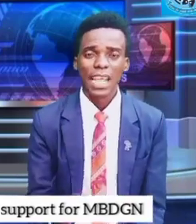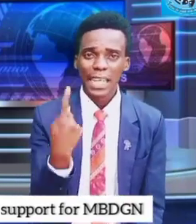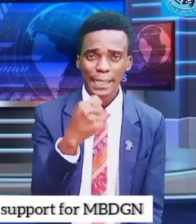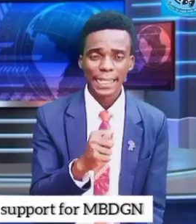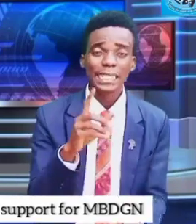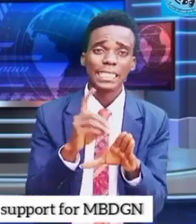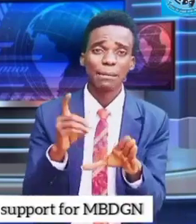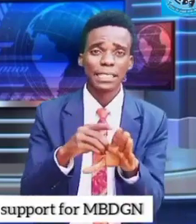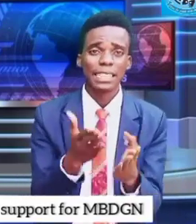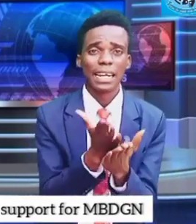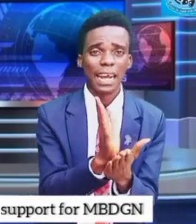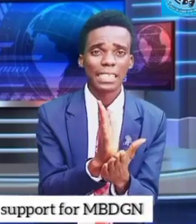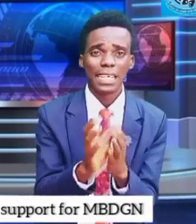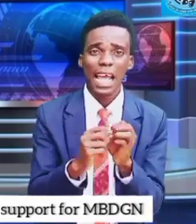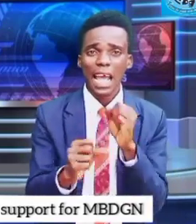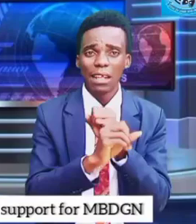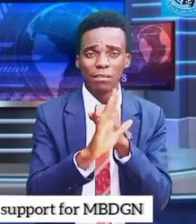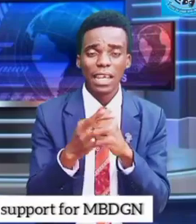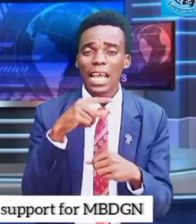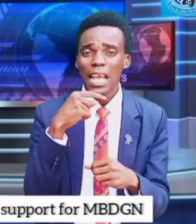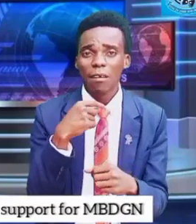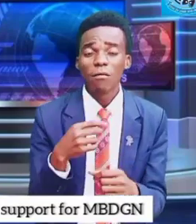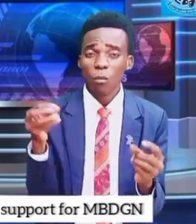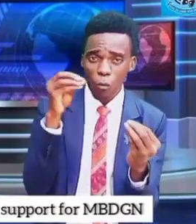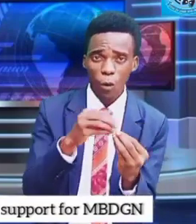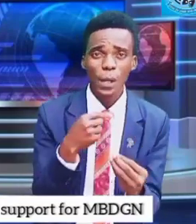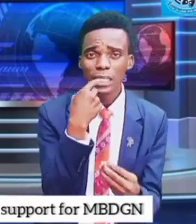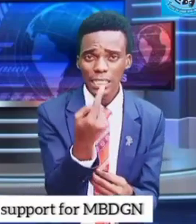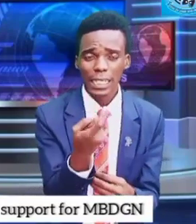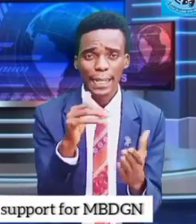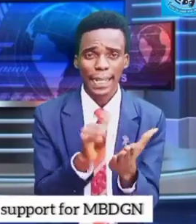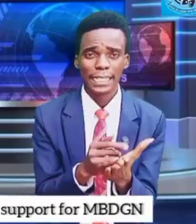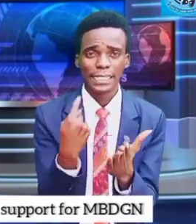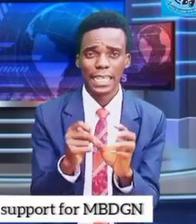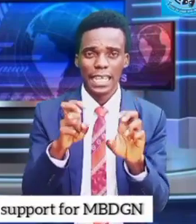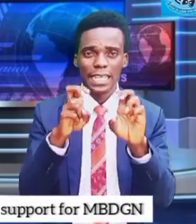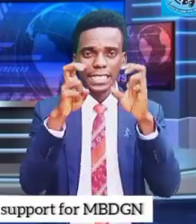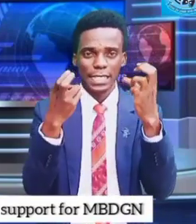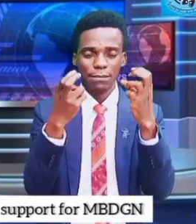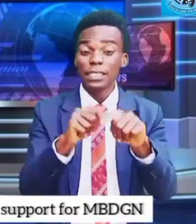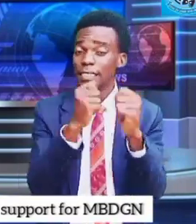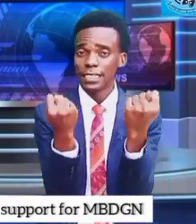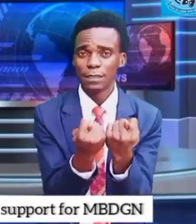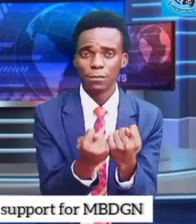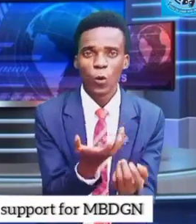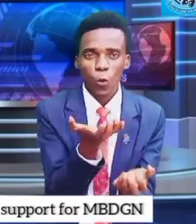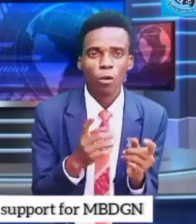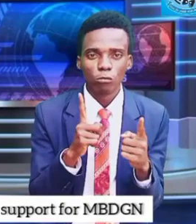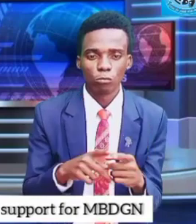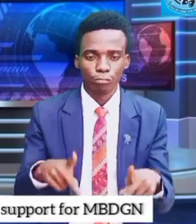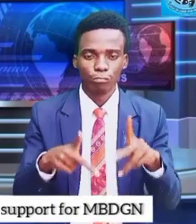The disability rights advocates further pointed out that the team seeks to promote the